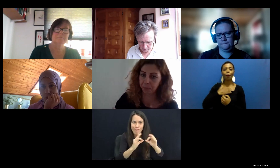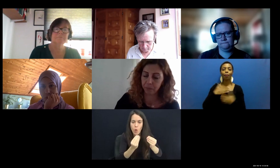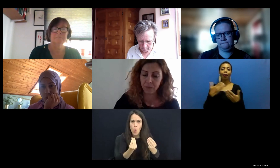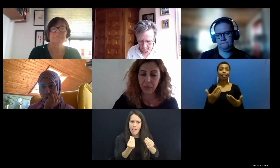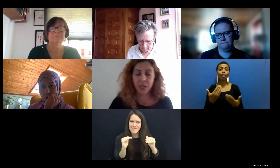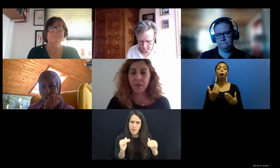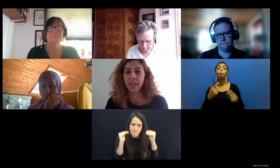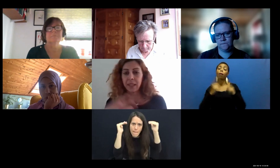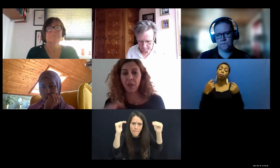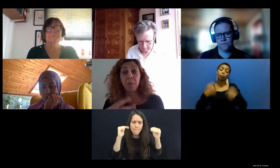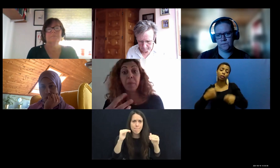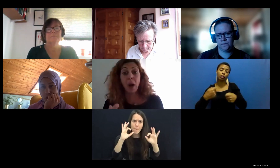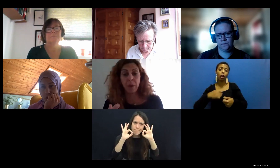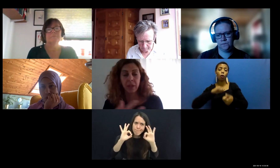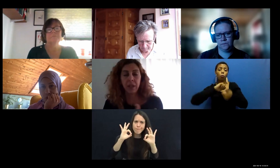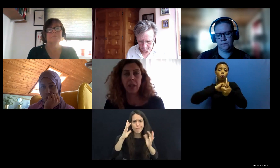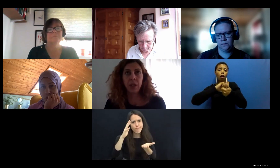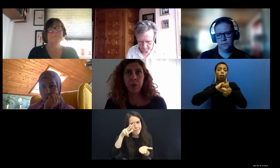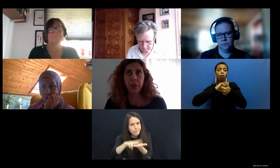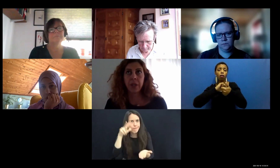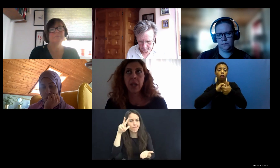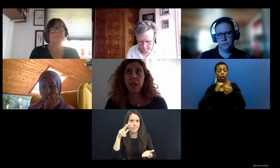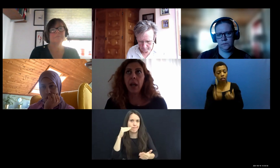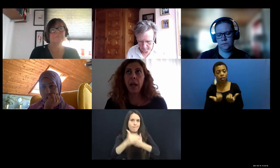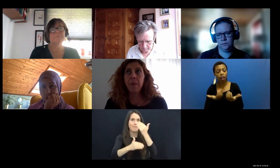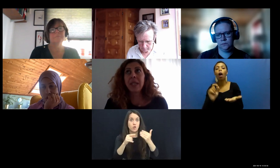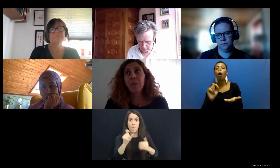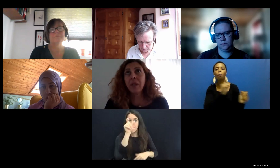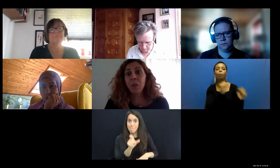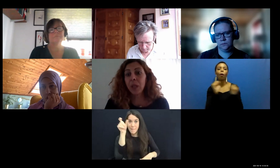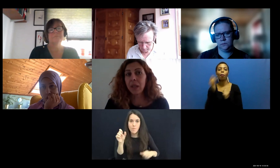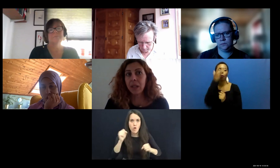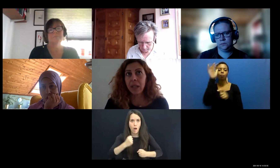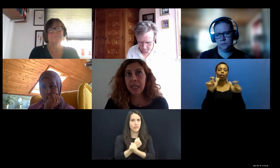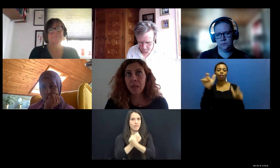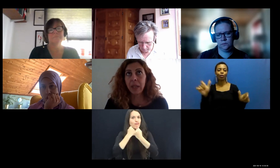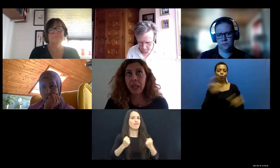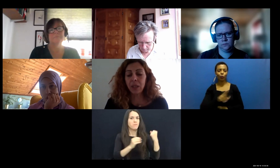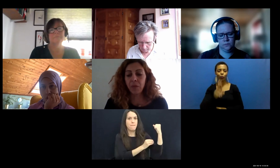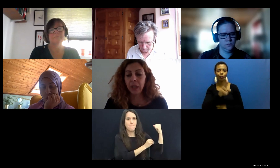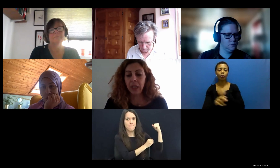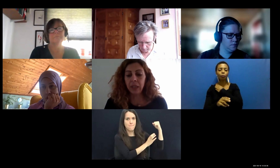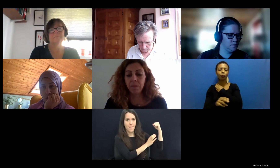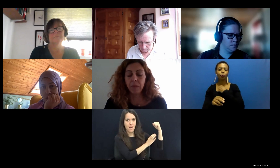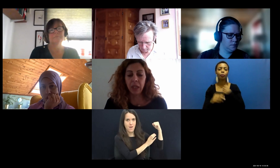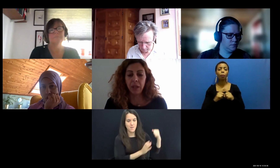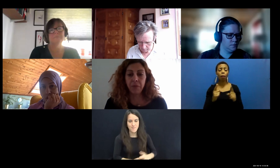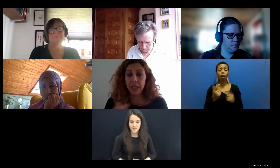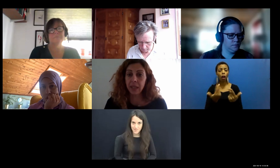quality services that kind of empower users. Similarly, with accessibility of